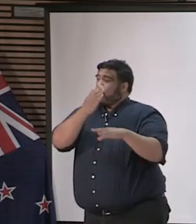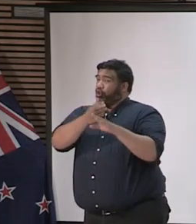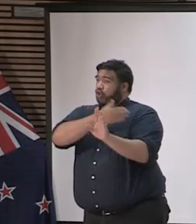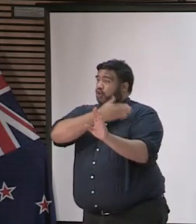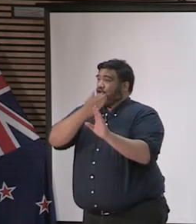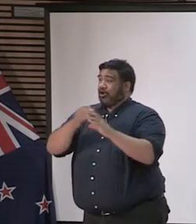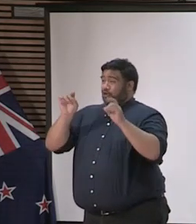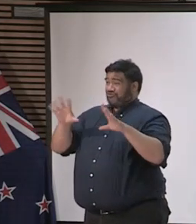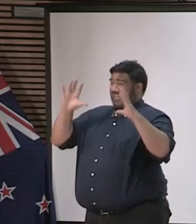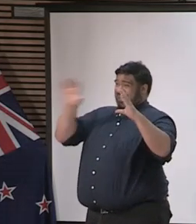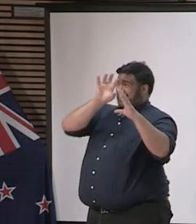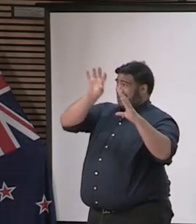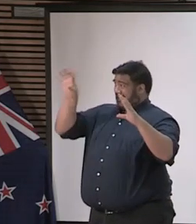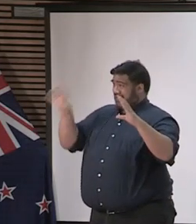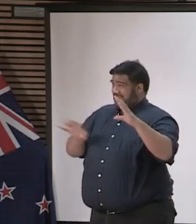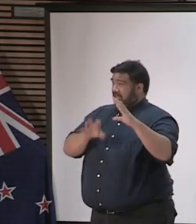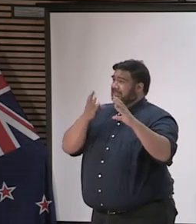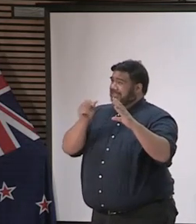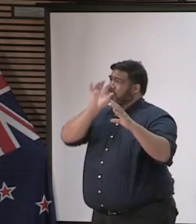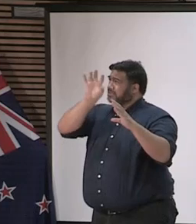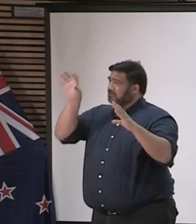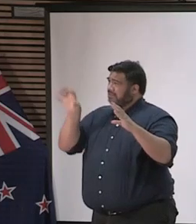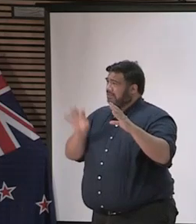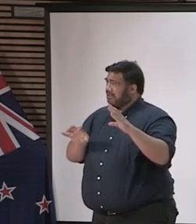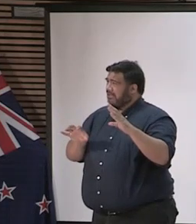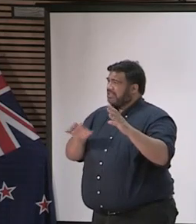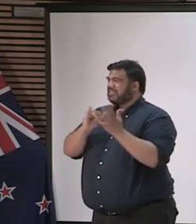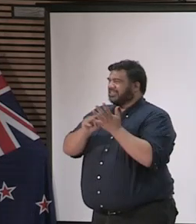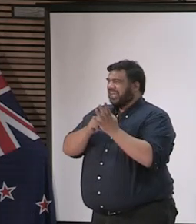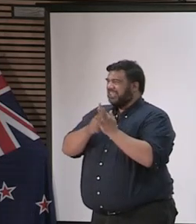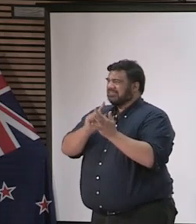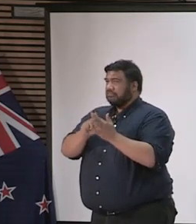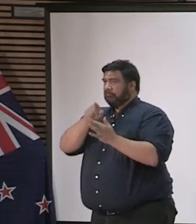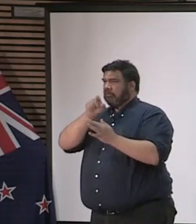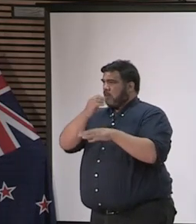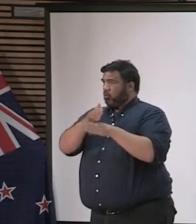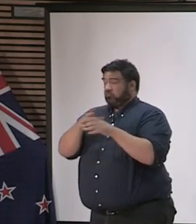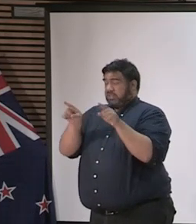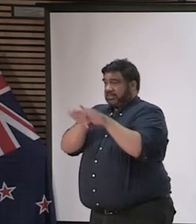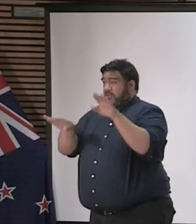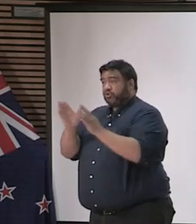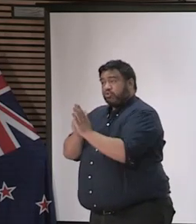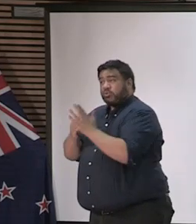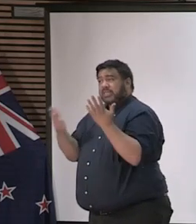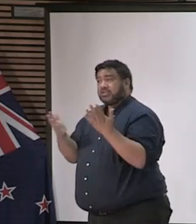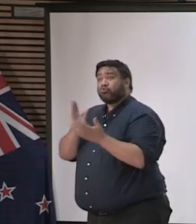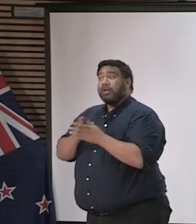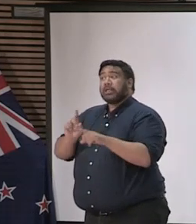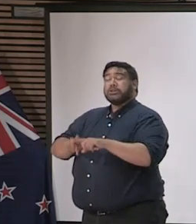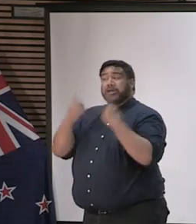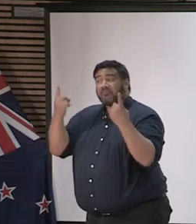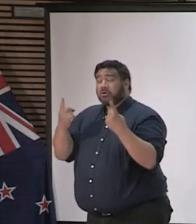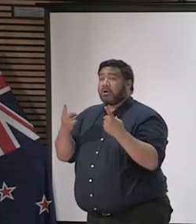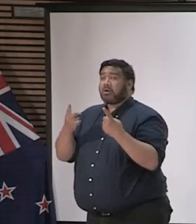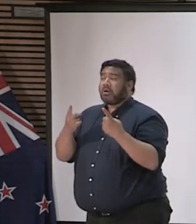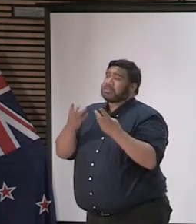is very similar. The actual impact of it is very similar to New Zealand. So I don't think there's that big a difference between our two responses. Okay, up the back.